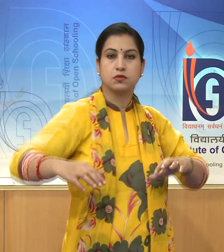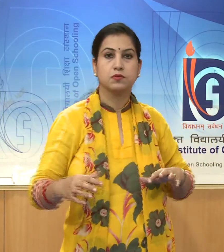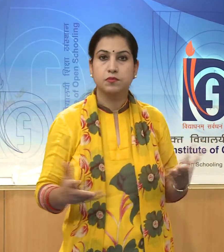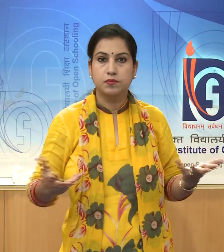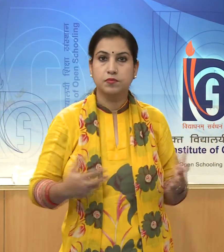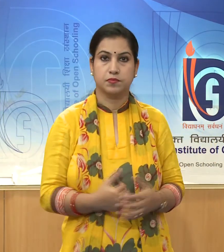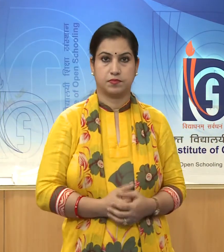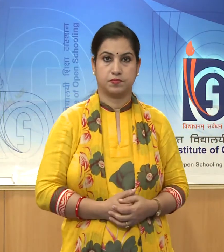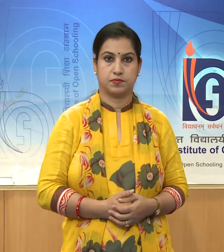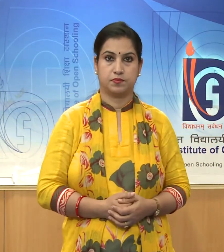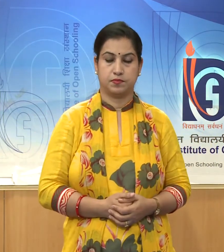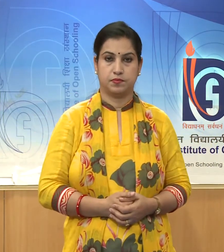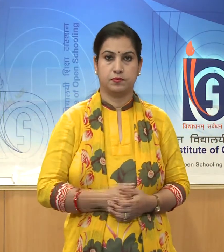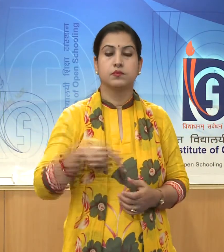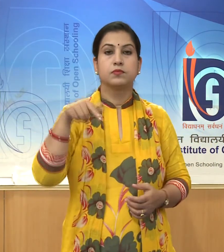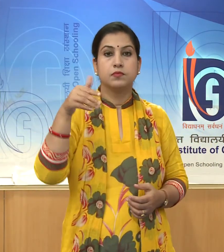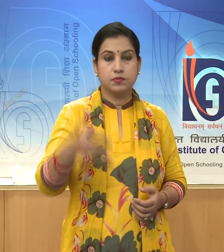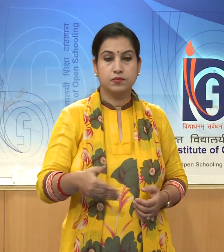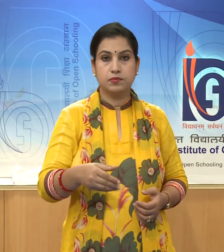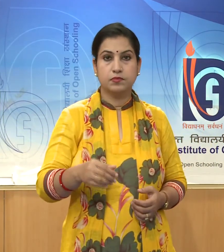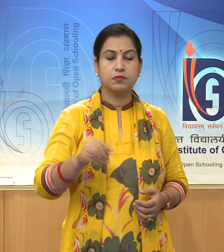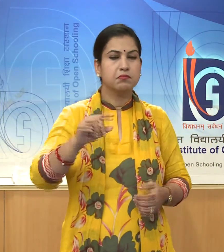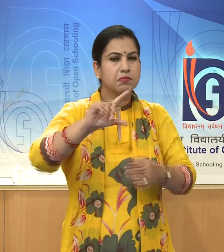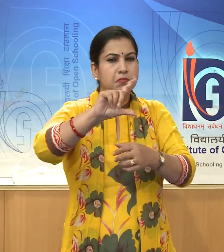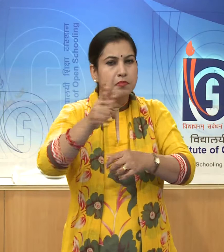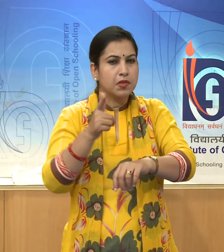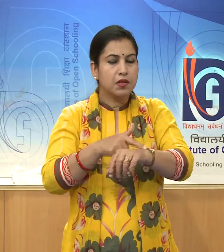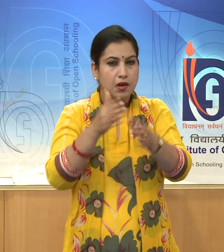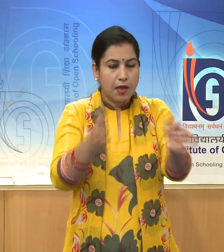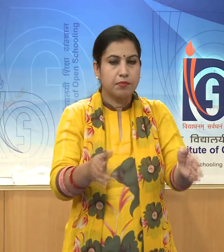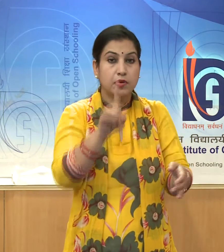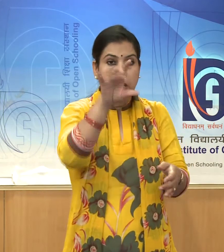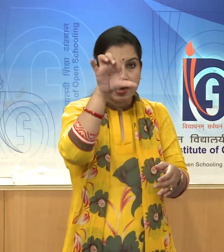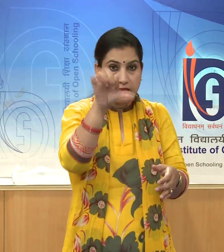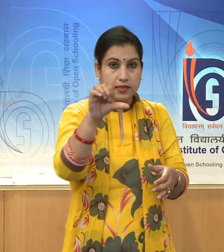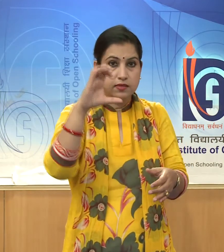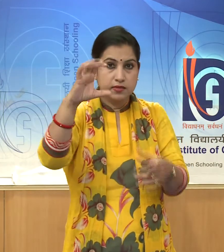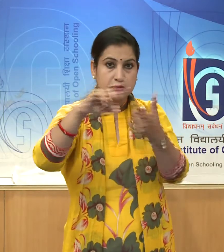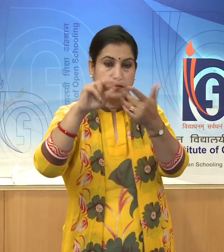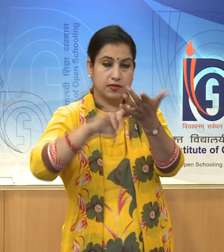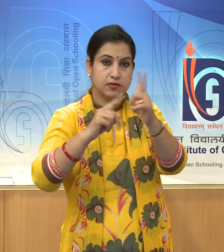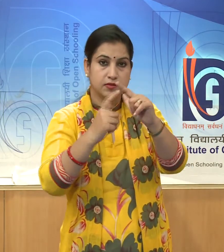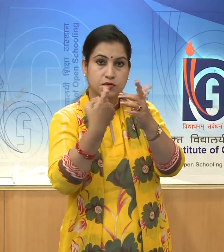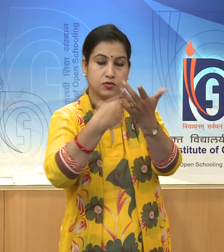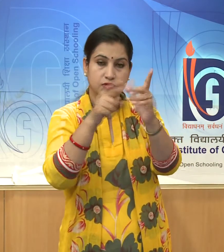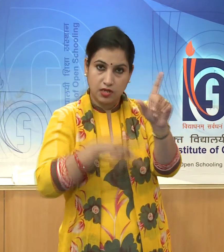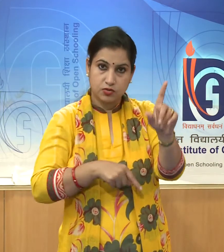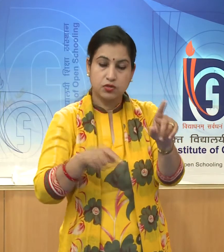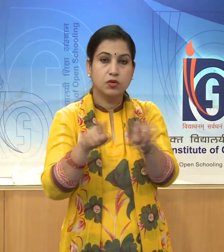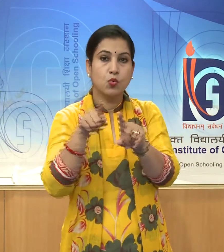between the late 19th century Impressionism